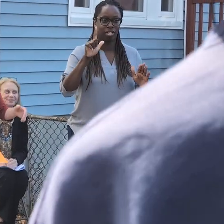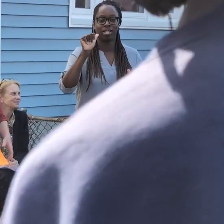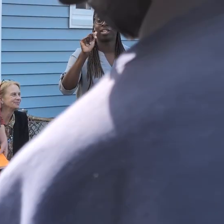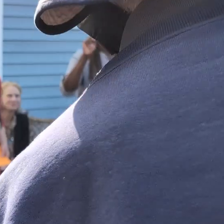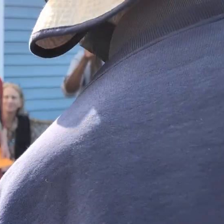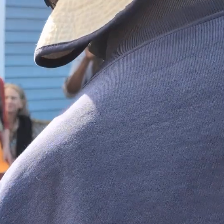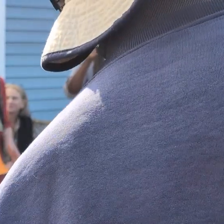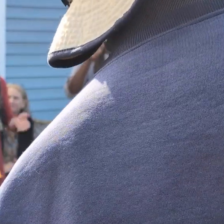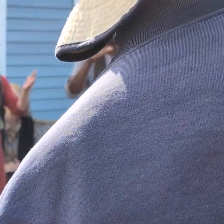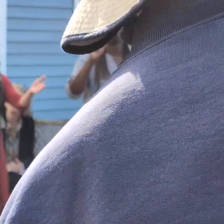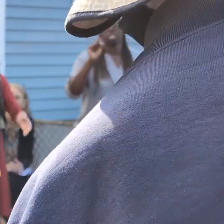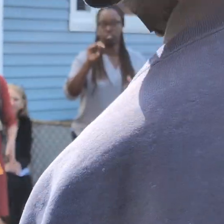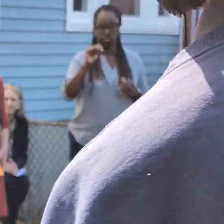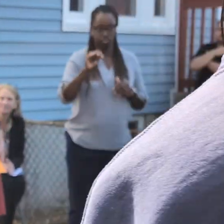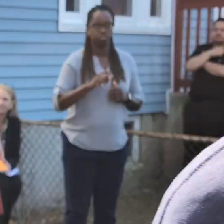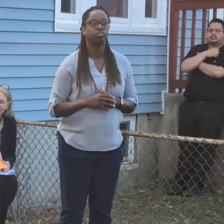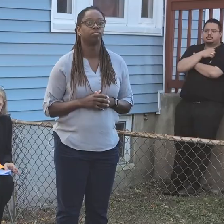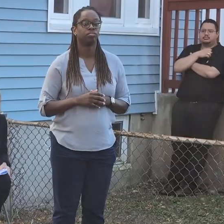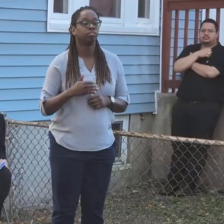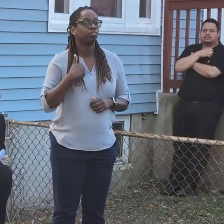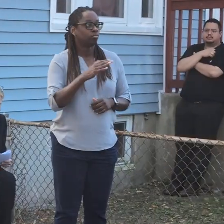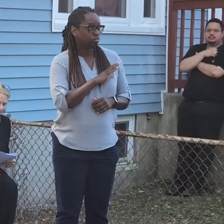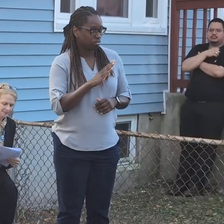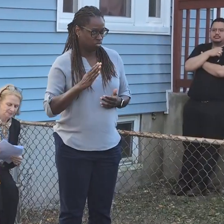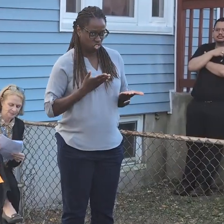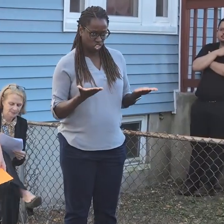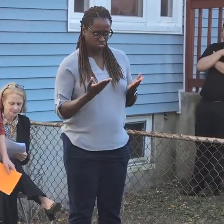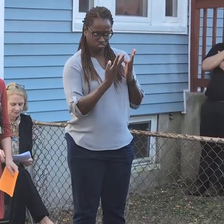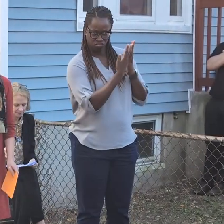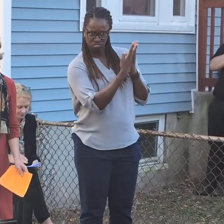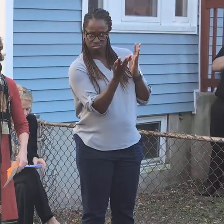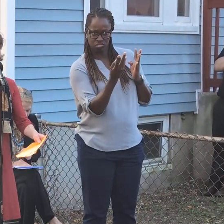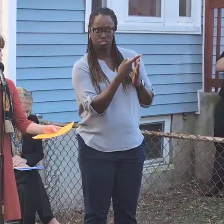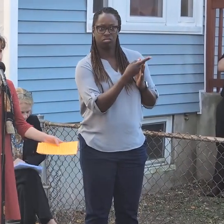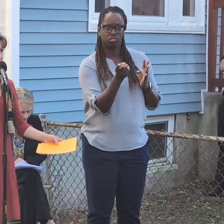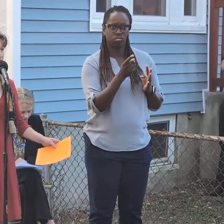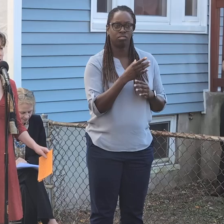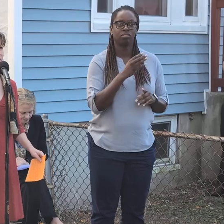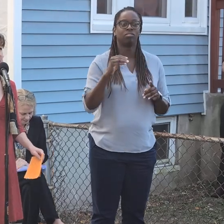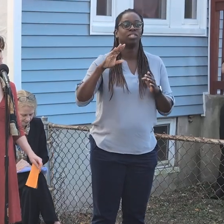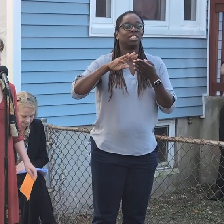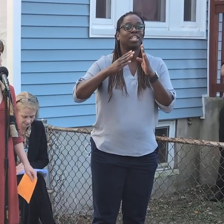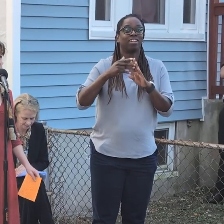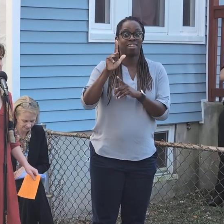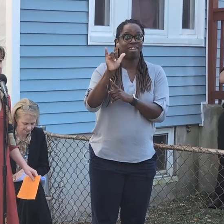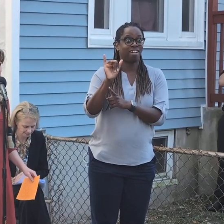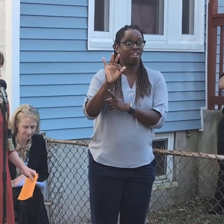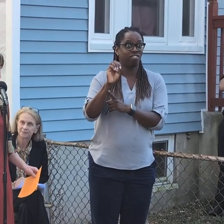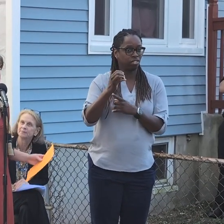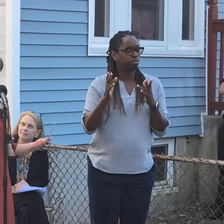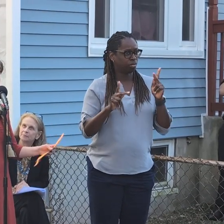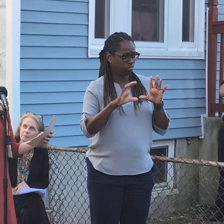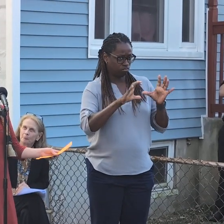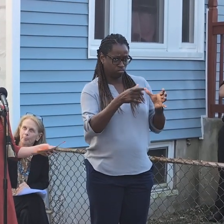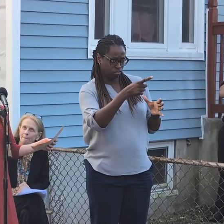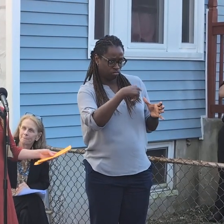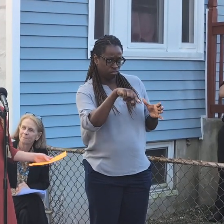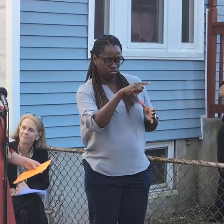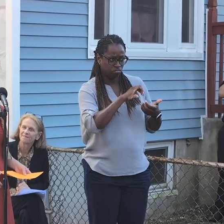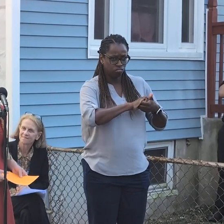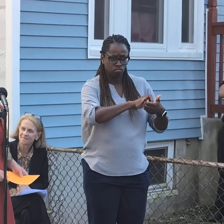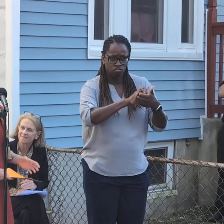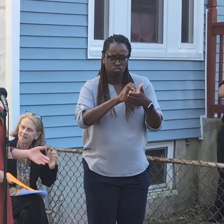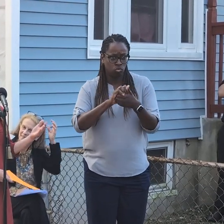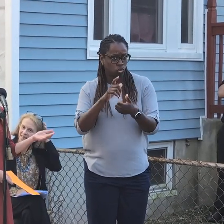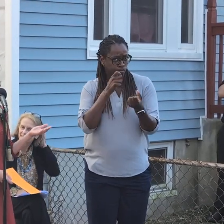members and our partners, City Life, Vida Urbana, and many others who have been champions for this work